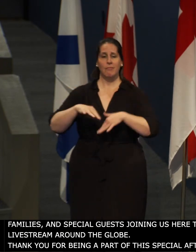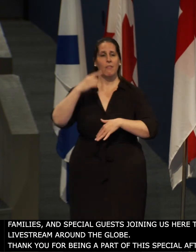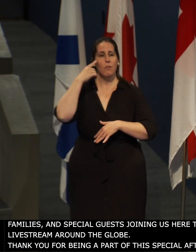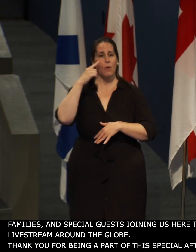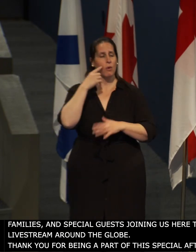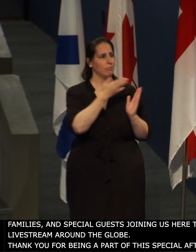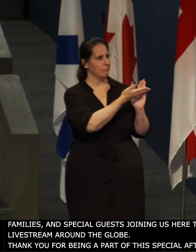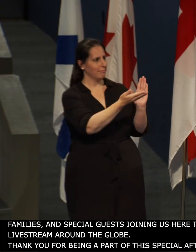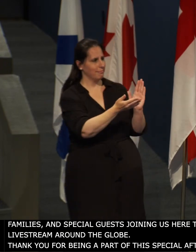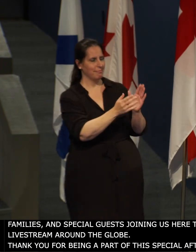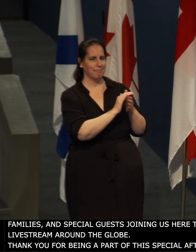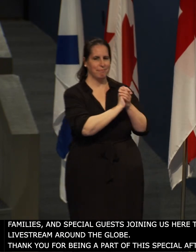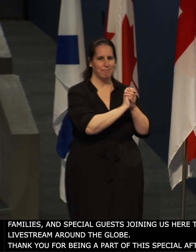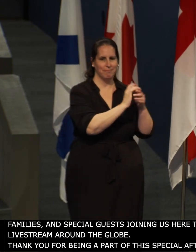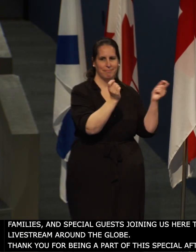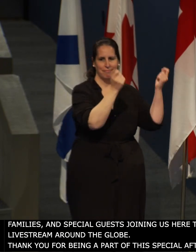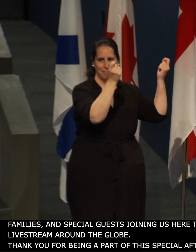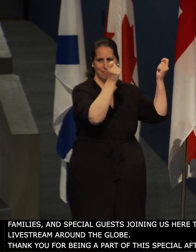of 2023.